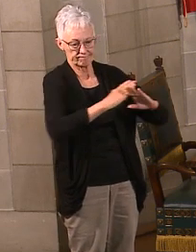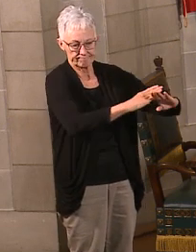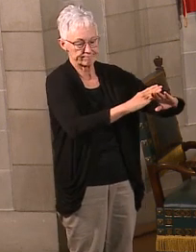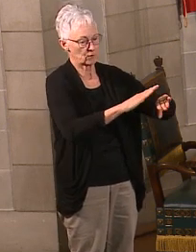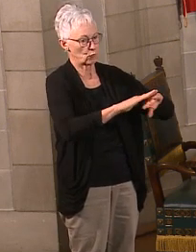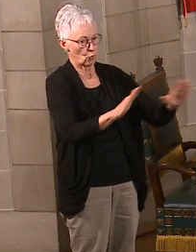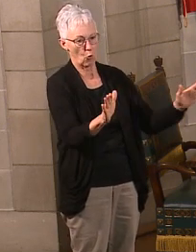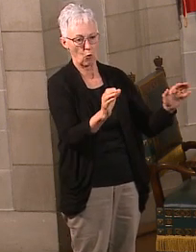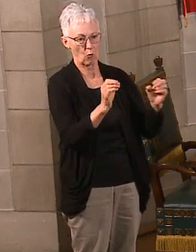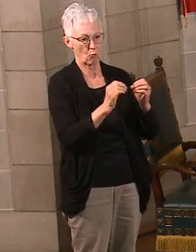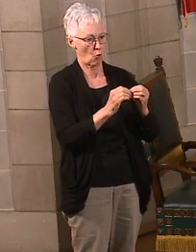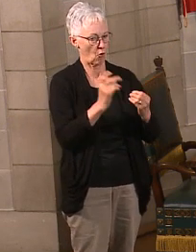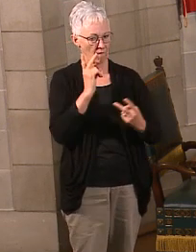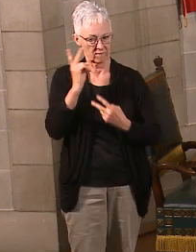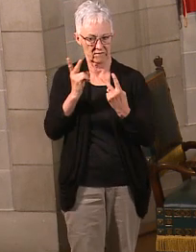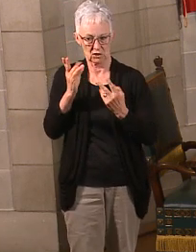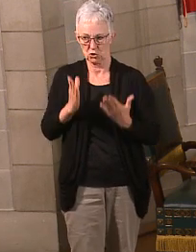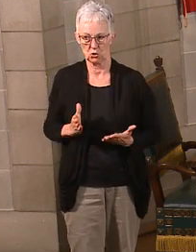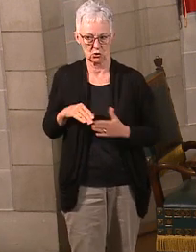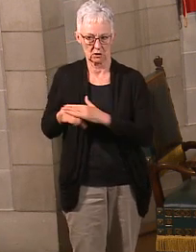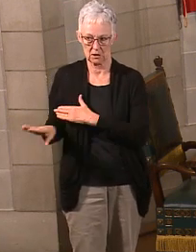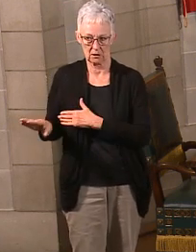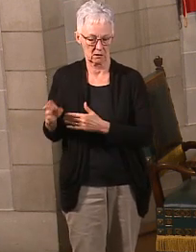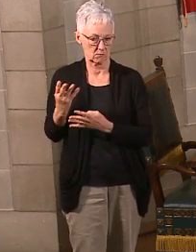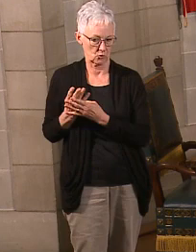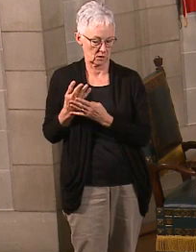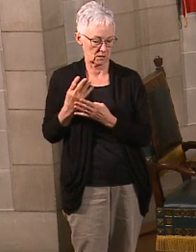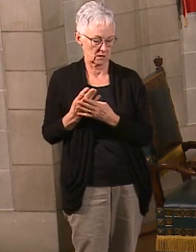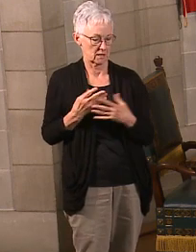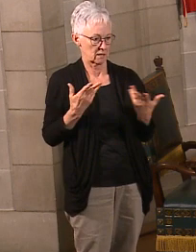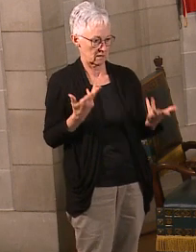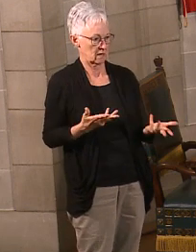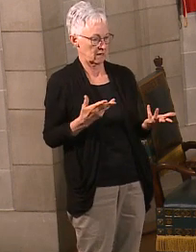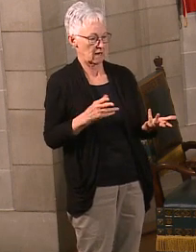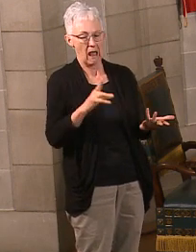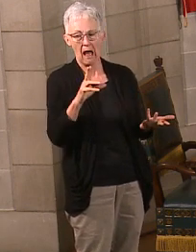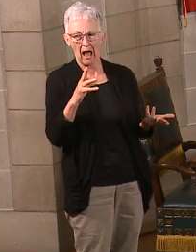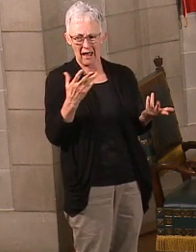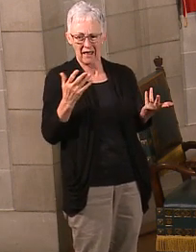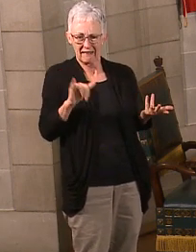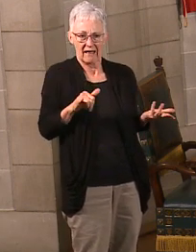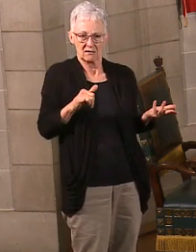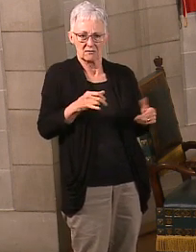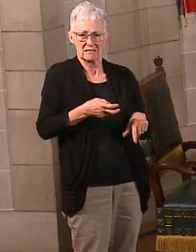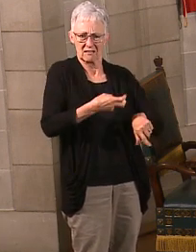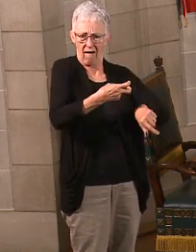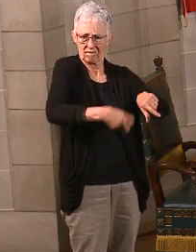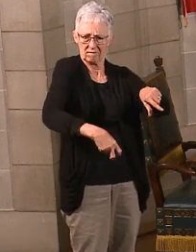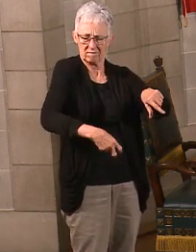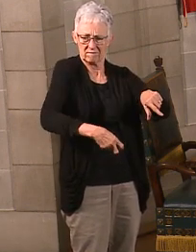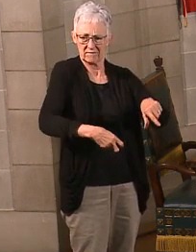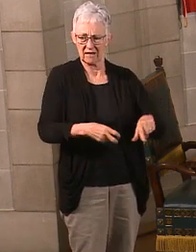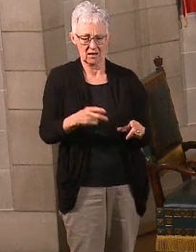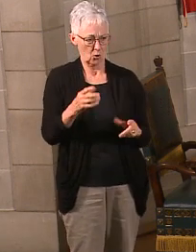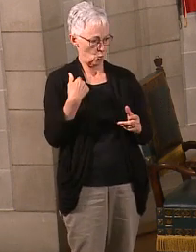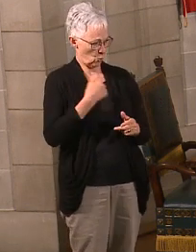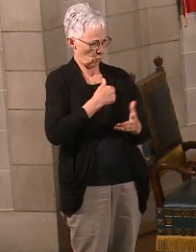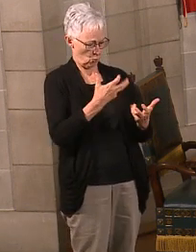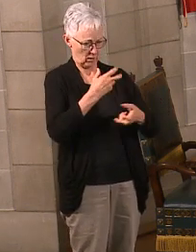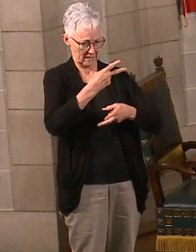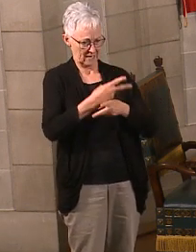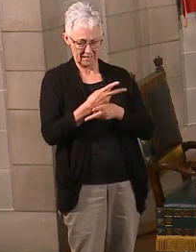right, because that's such an important component of maintaining that family offender